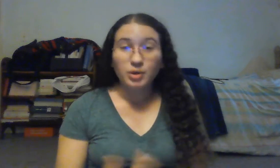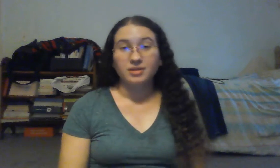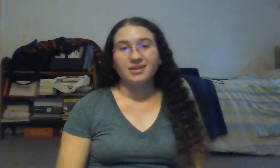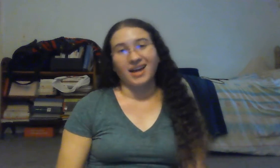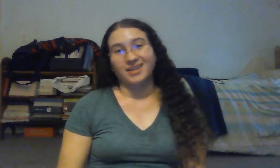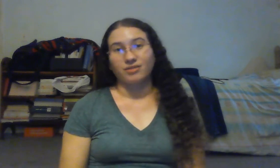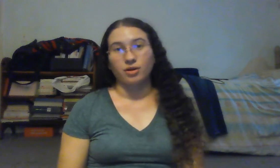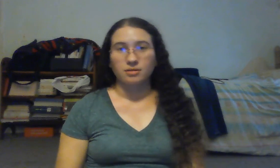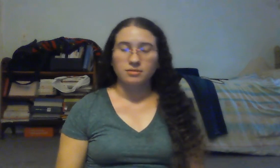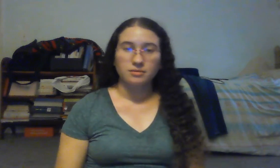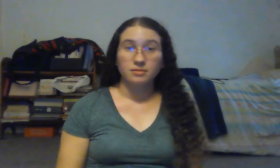Book I give her.